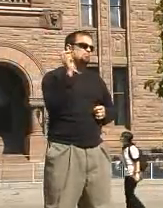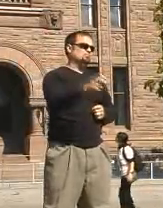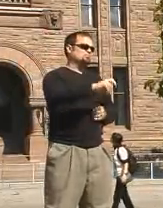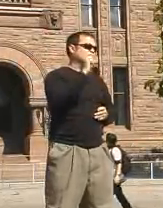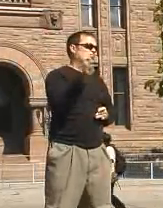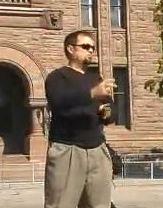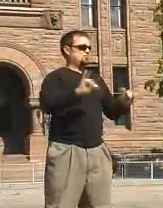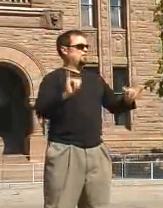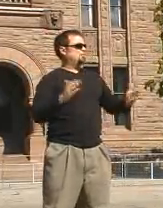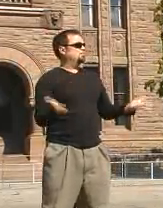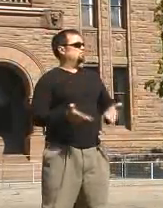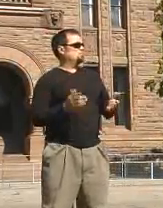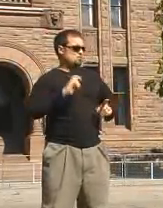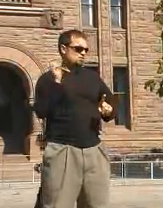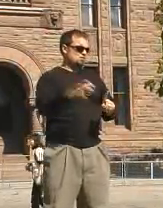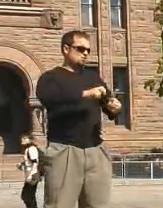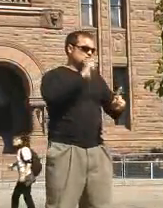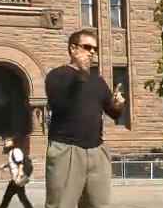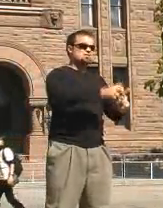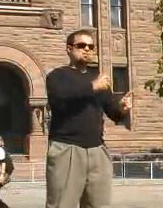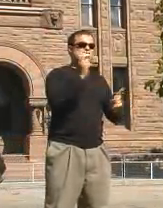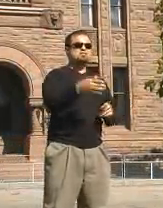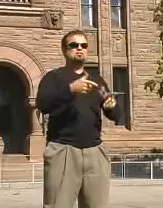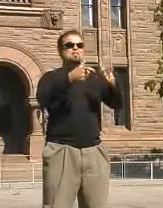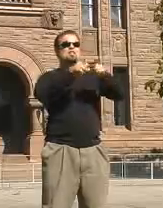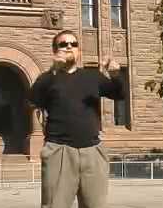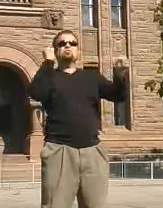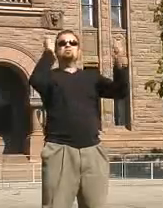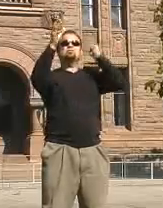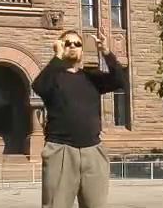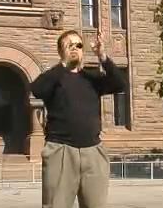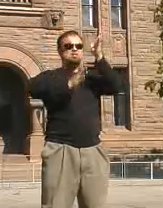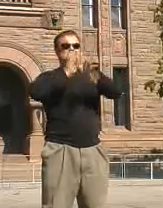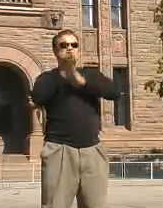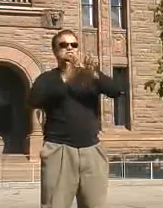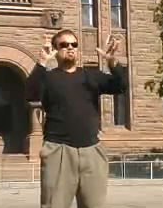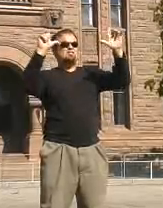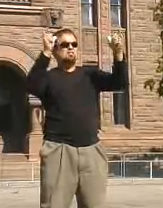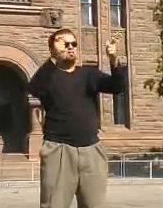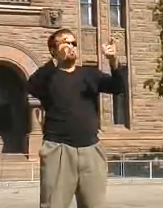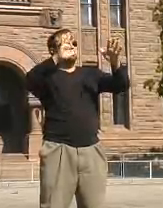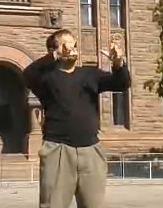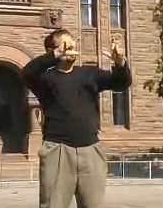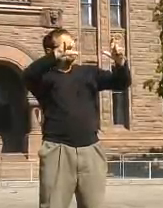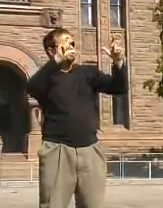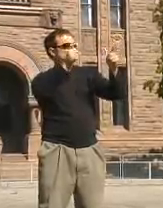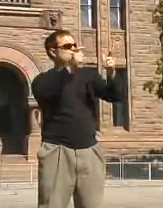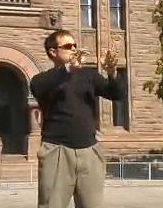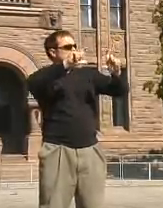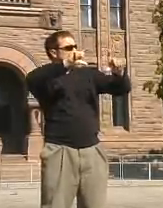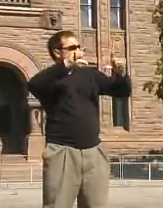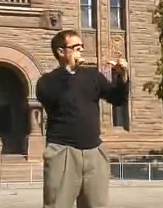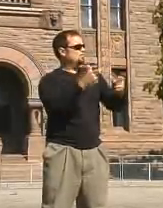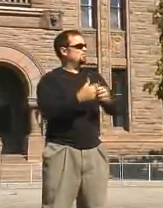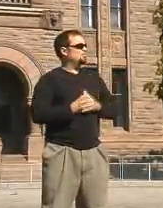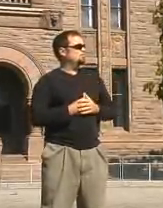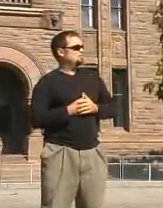In Denmark, 97% of kids have cochlear implants. Here in Canada, the same thing's happening. The use of sign languages